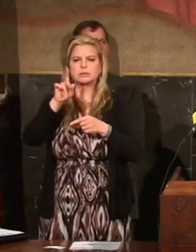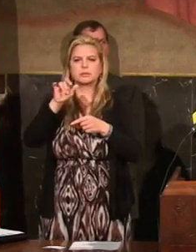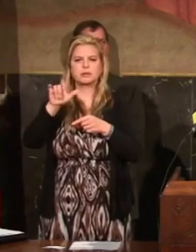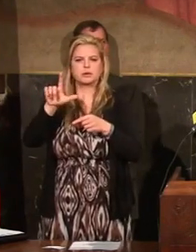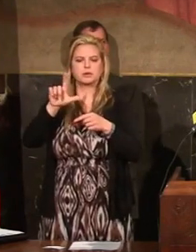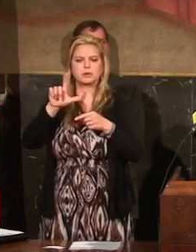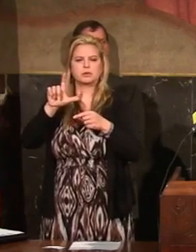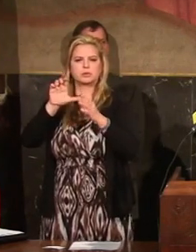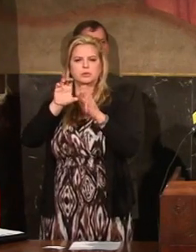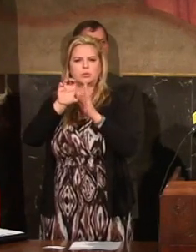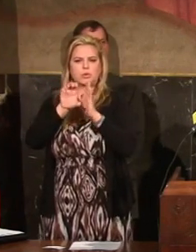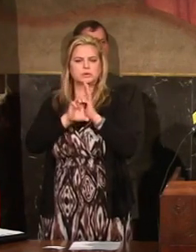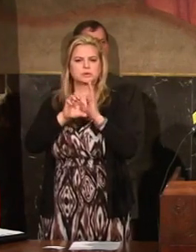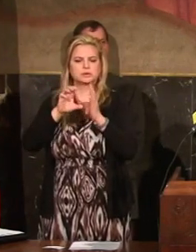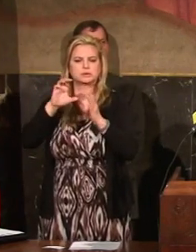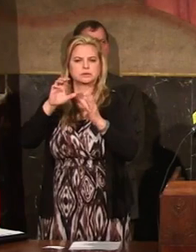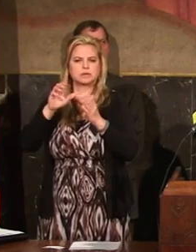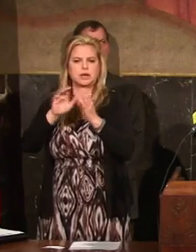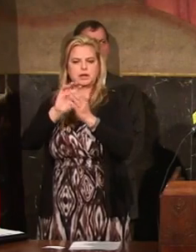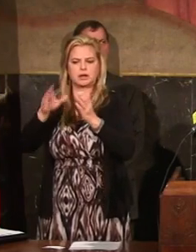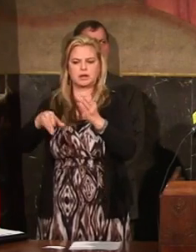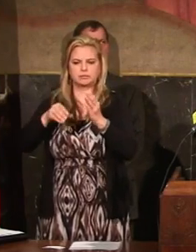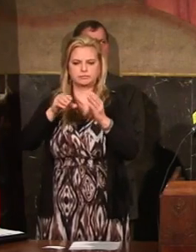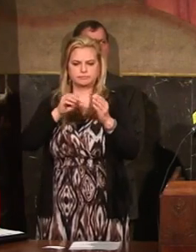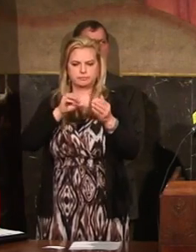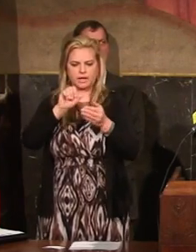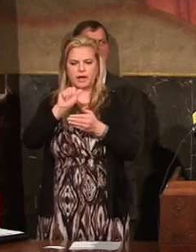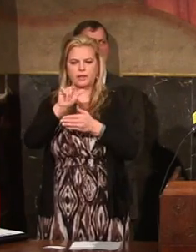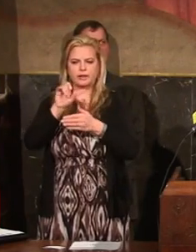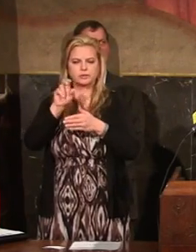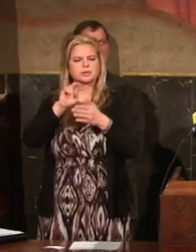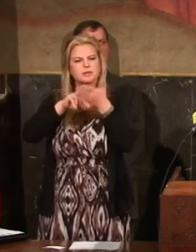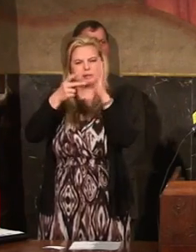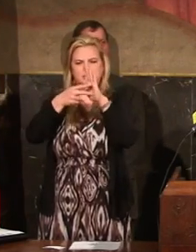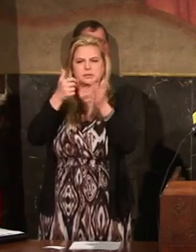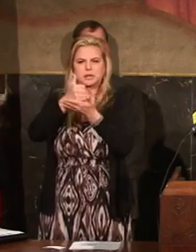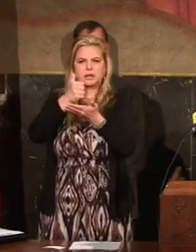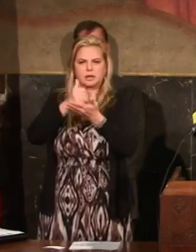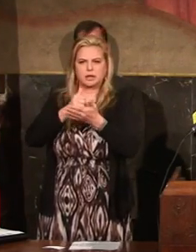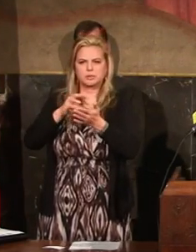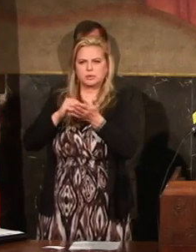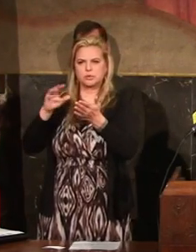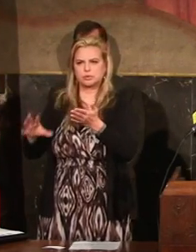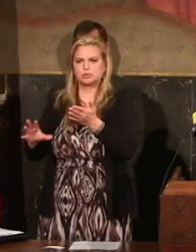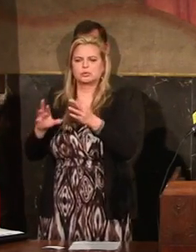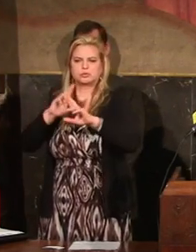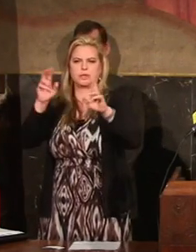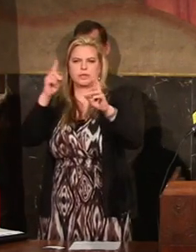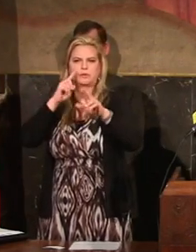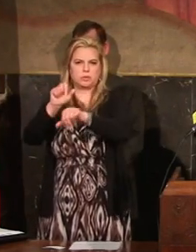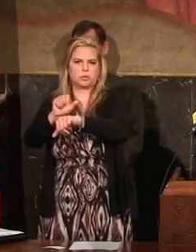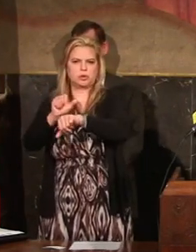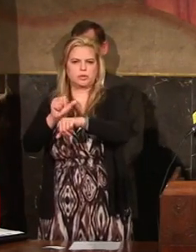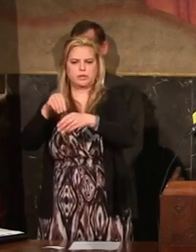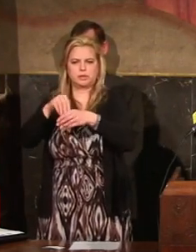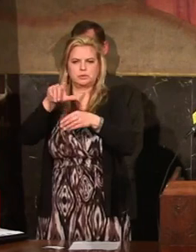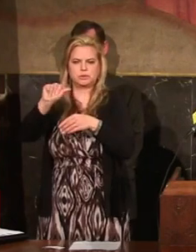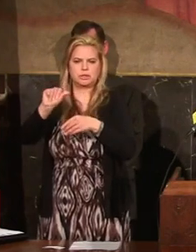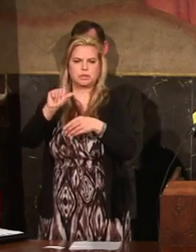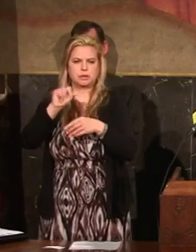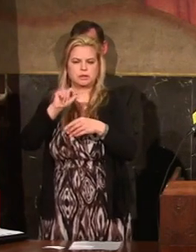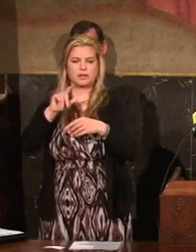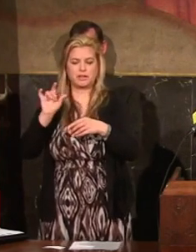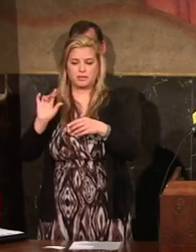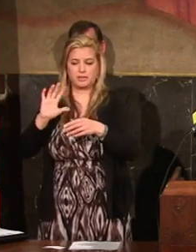is an initiative designed to prepare our students for the workforce here in Louisiana. This would be on top of